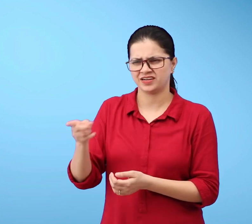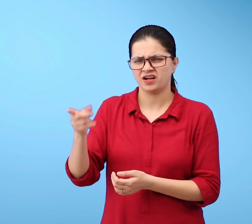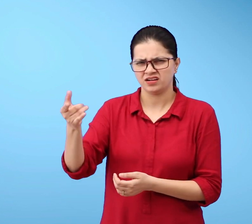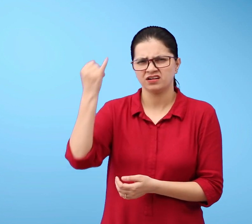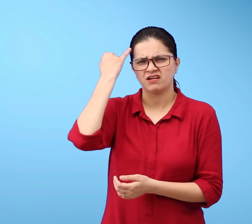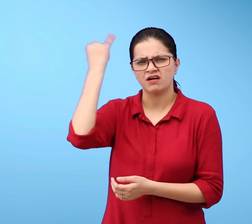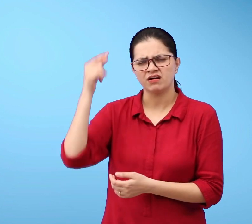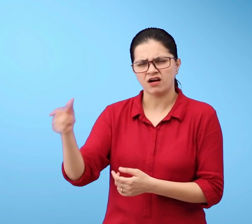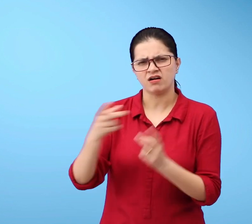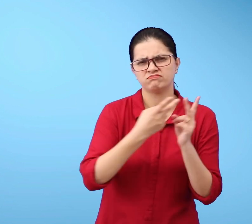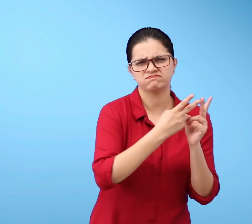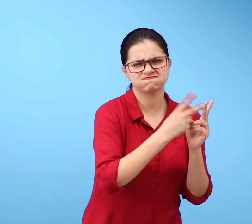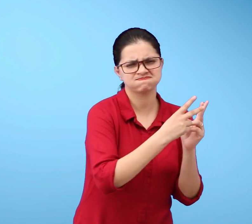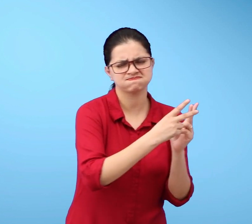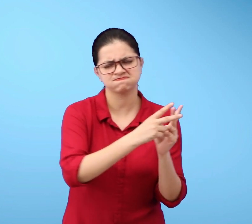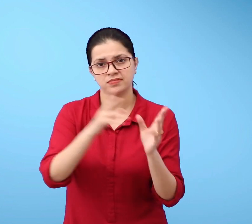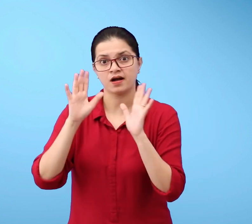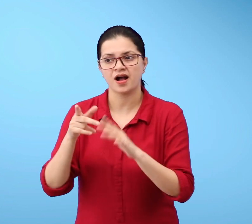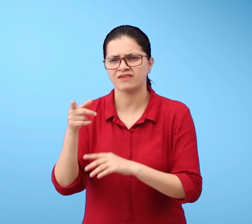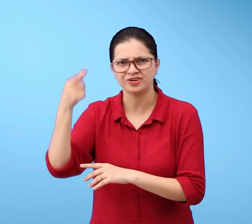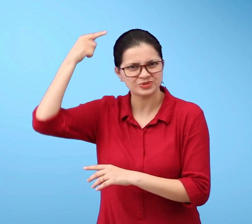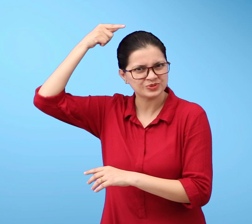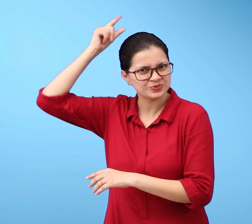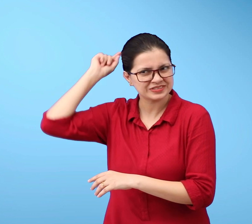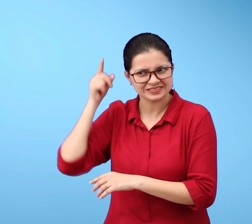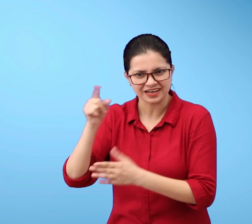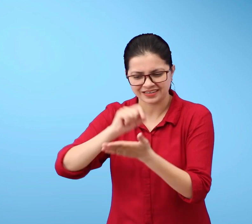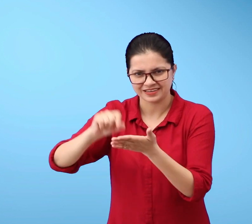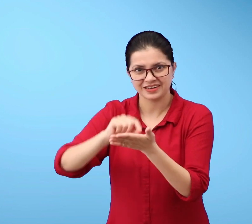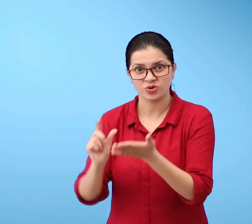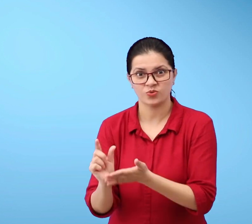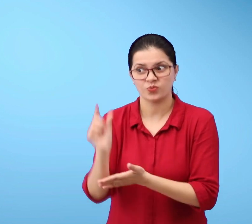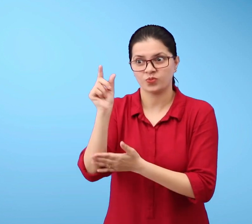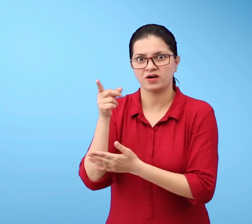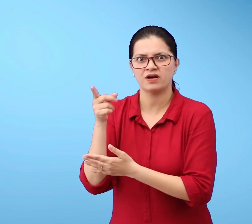Many of their ideas were recorded in Upanishads.